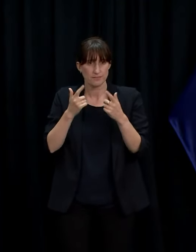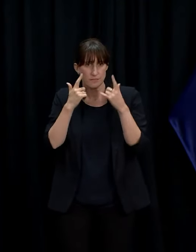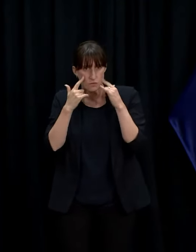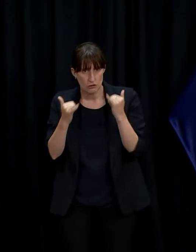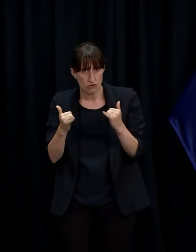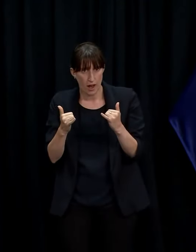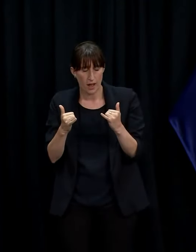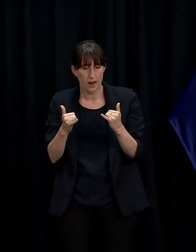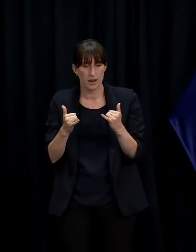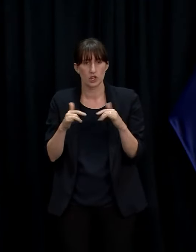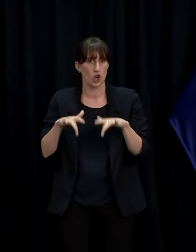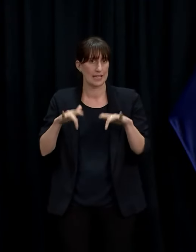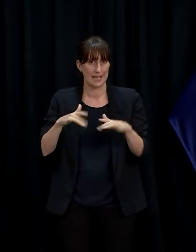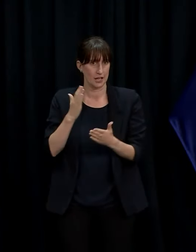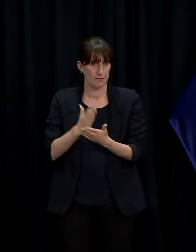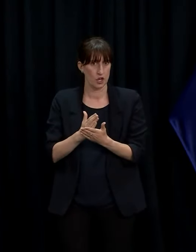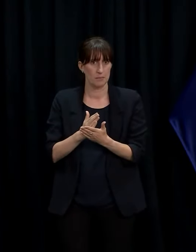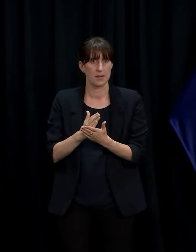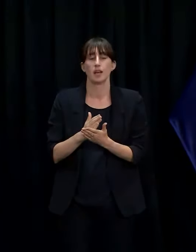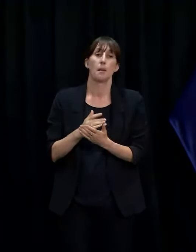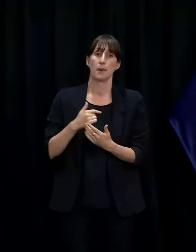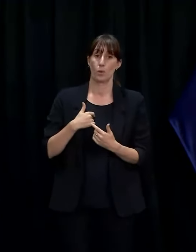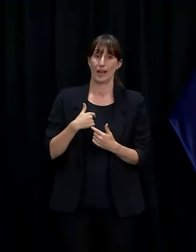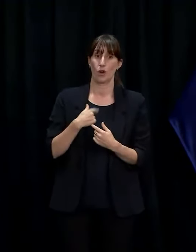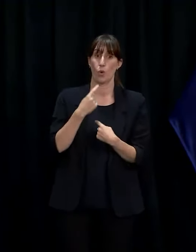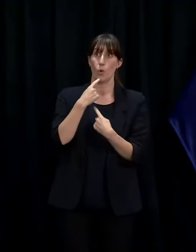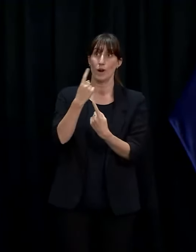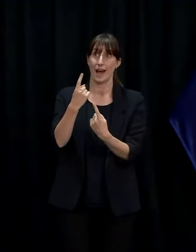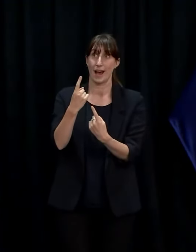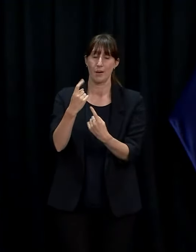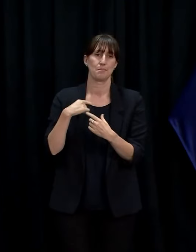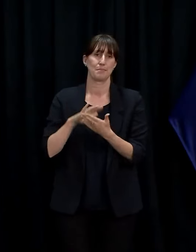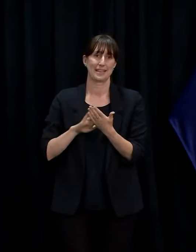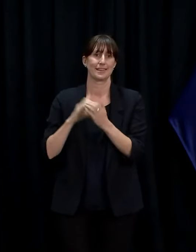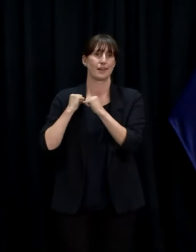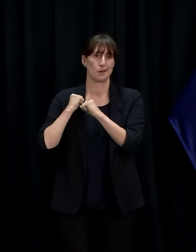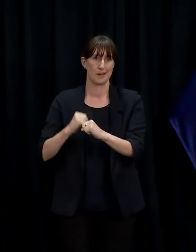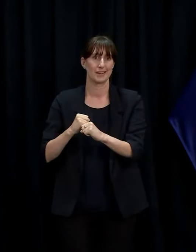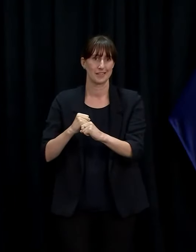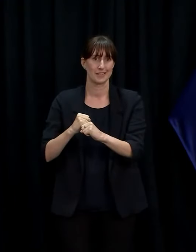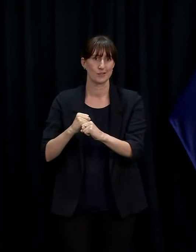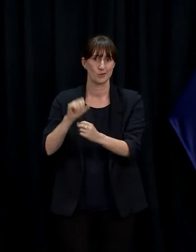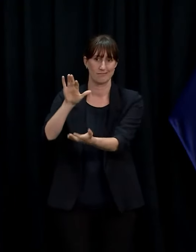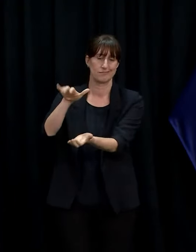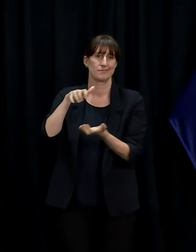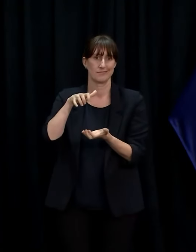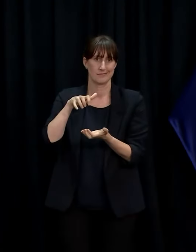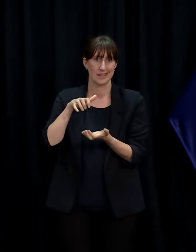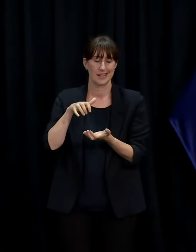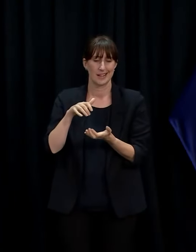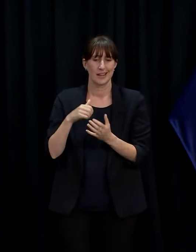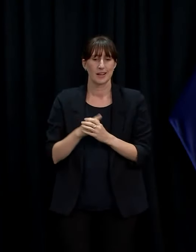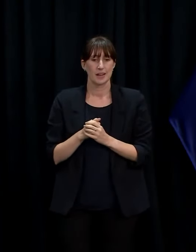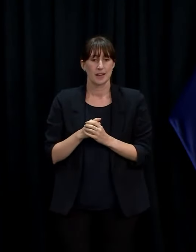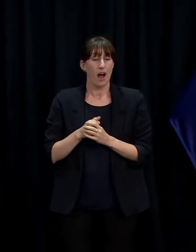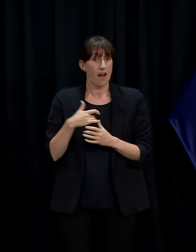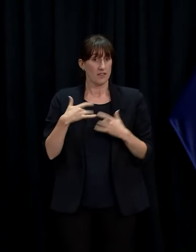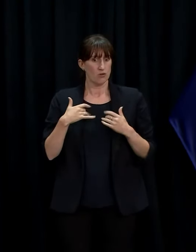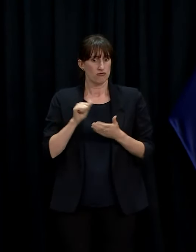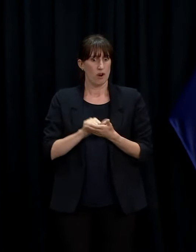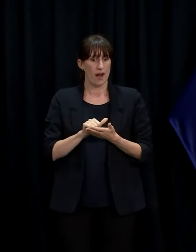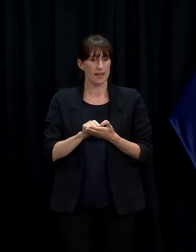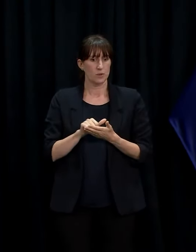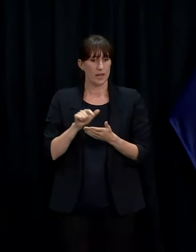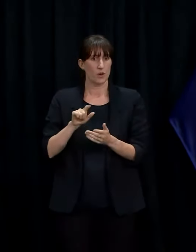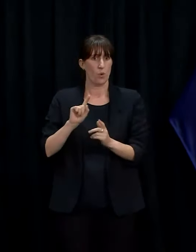them, we were still going to end up being on the hook for some of the commitments that we made there. I still think that was absolutely the right strategy. What it meant is that we